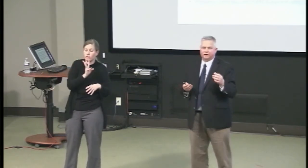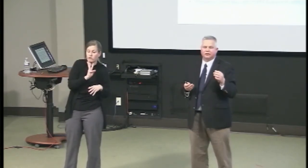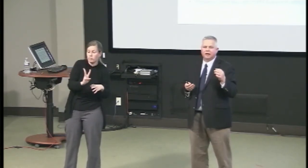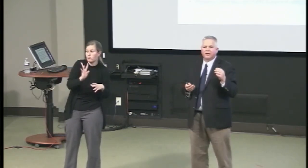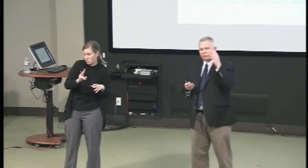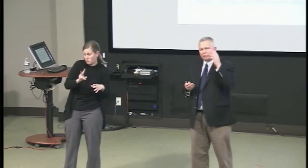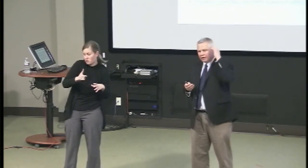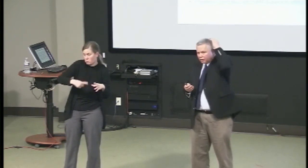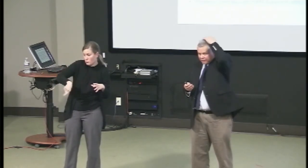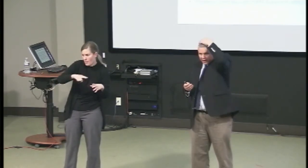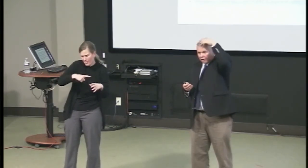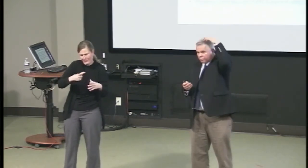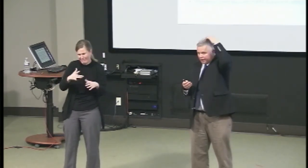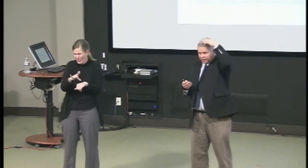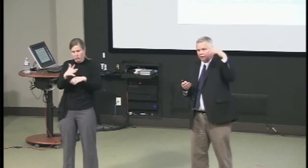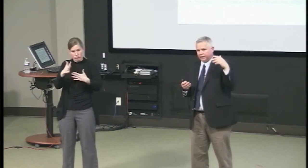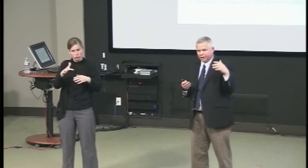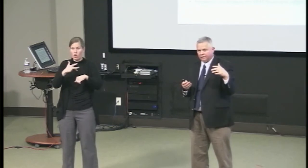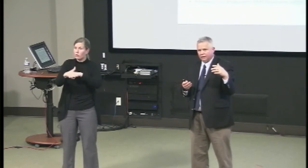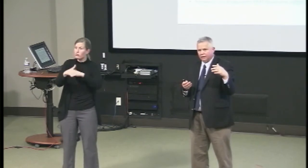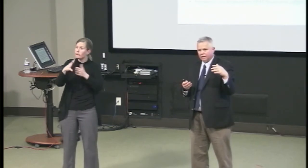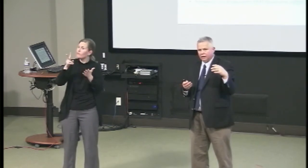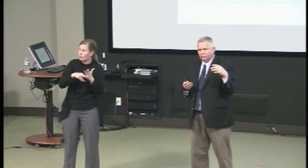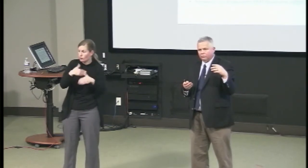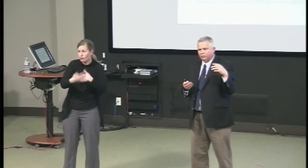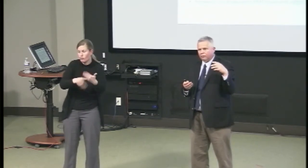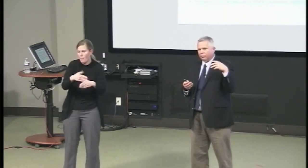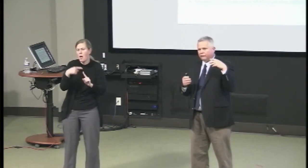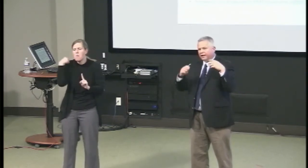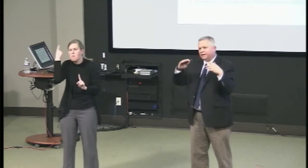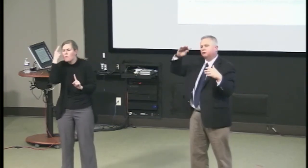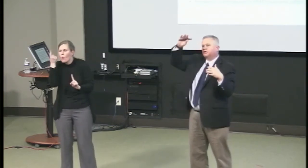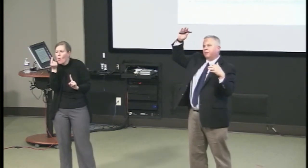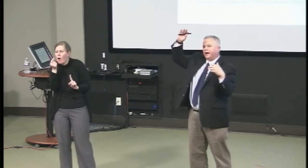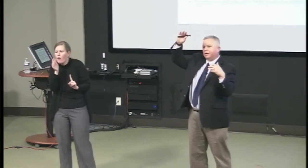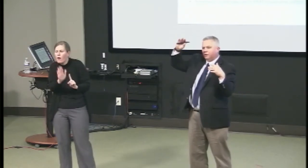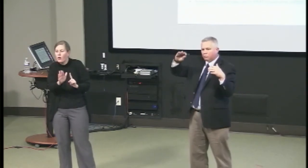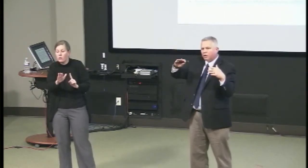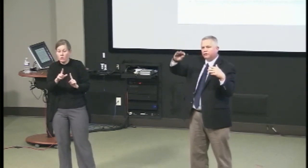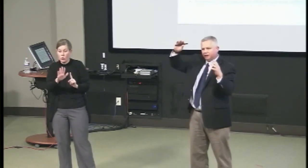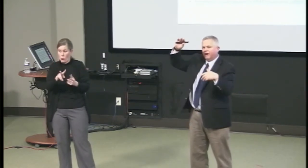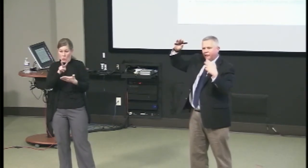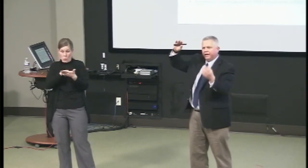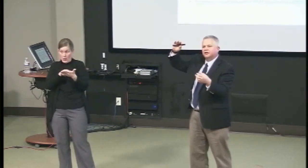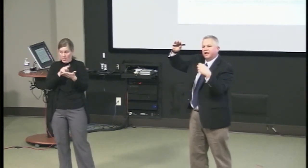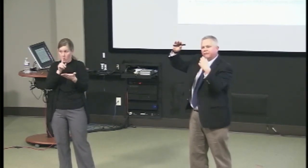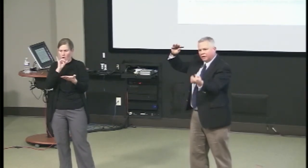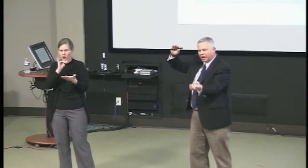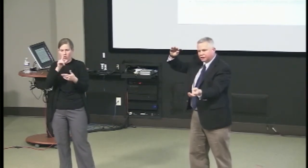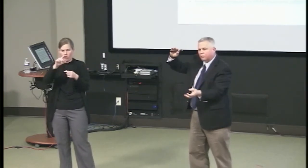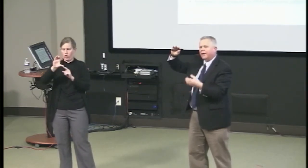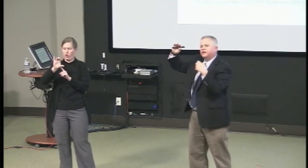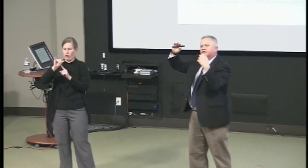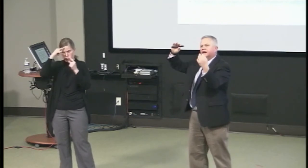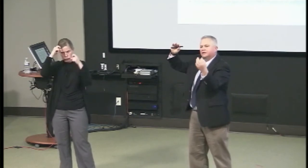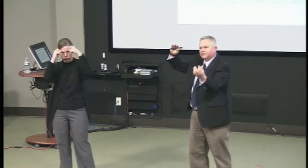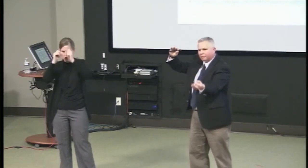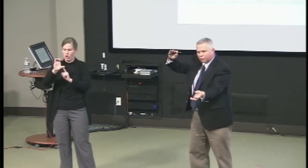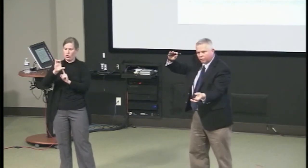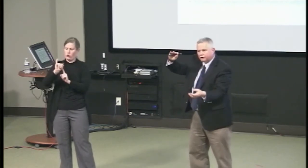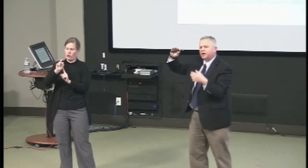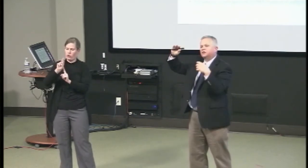simple question. When we look at their reading circuit, kids who are doing better or worse on things like phonological